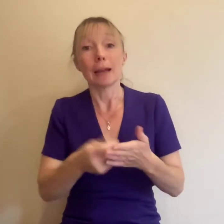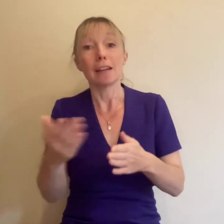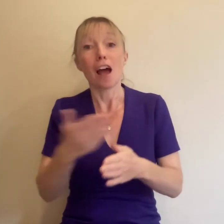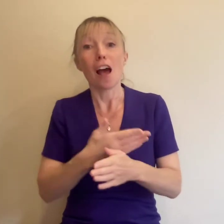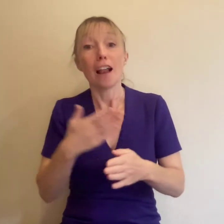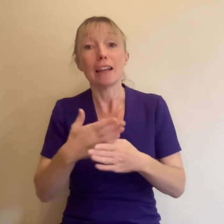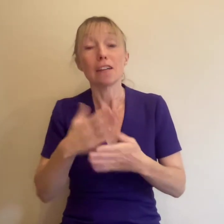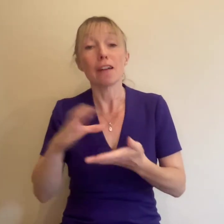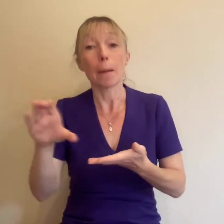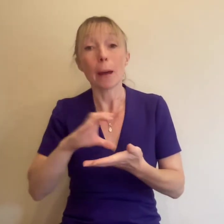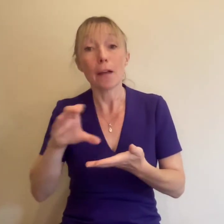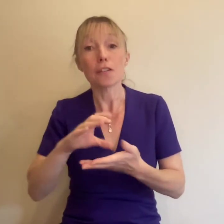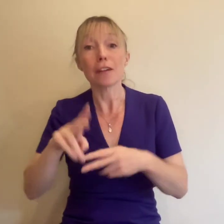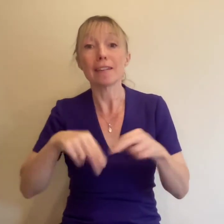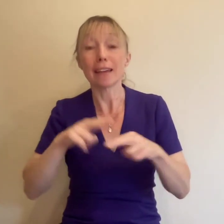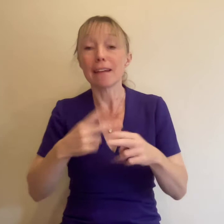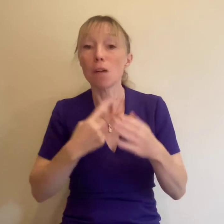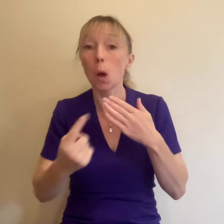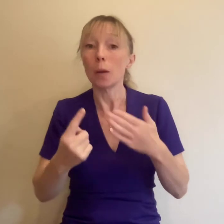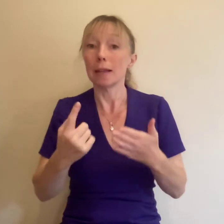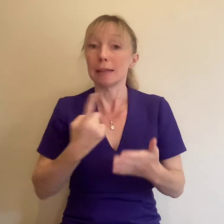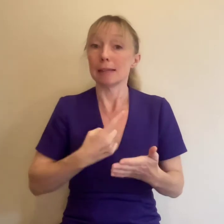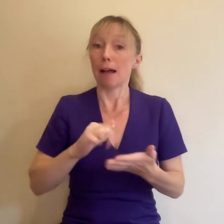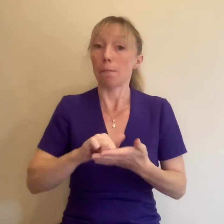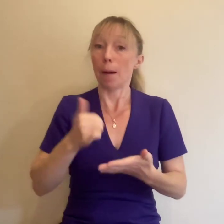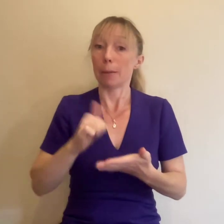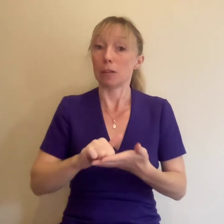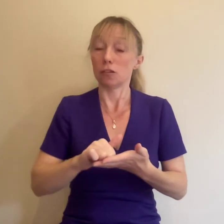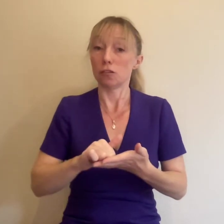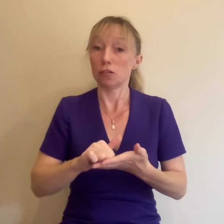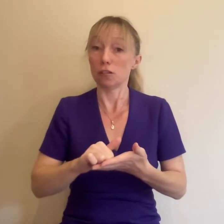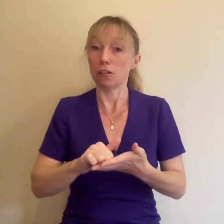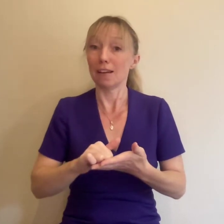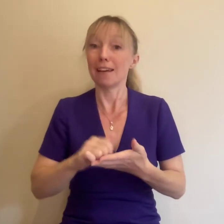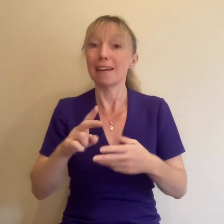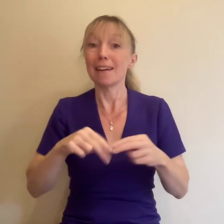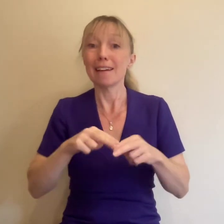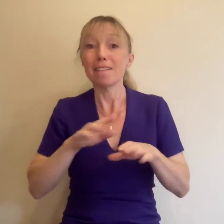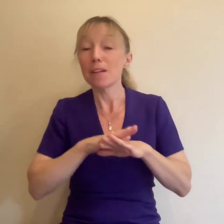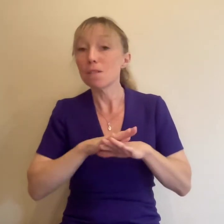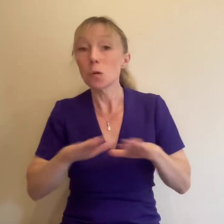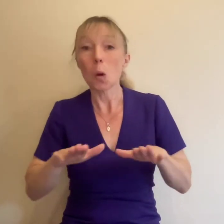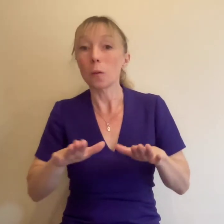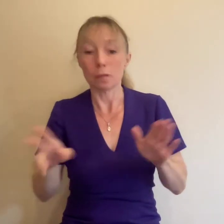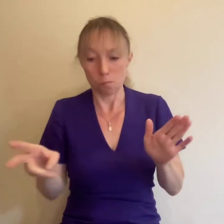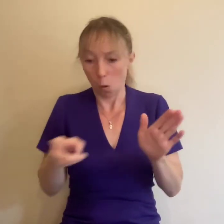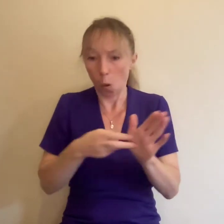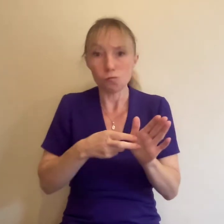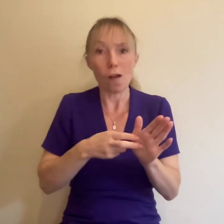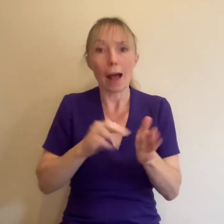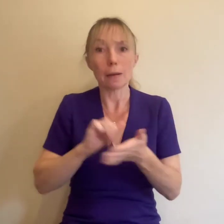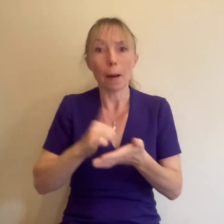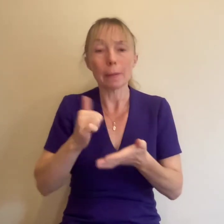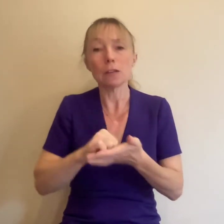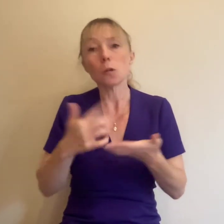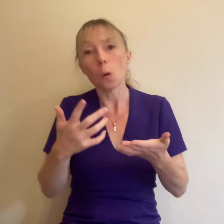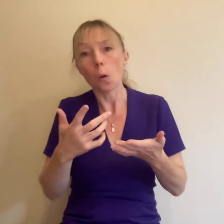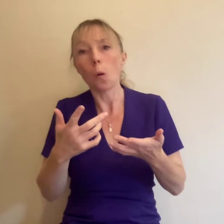you have only self-published your work, as long as you have not had a publishing contract or been published by a press or publishing